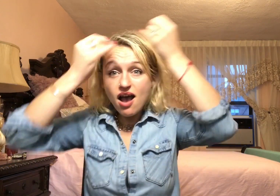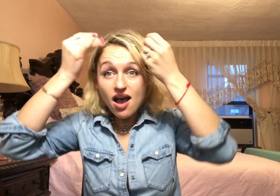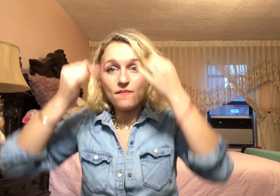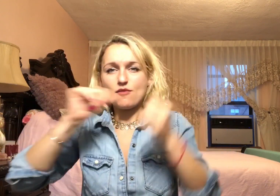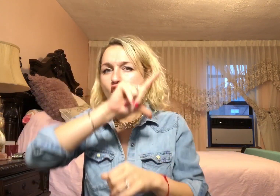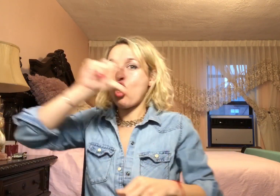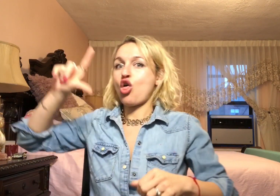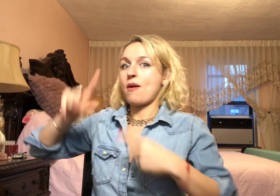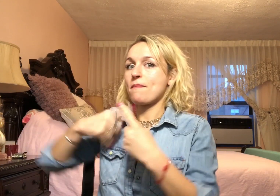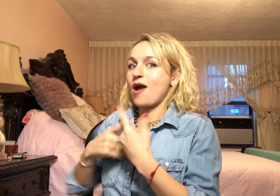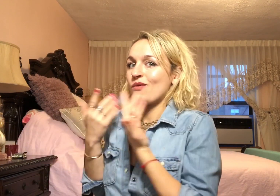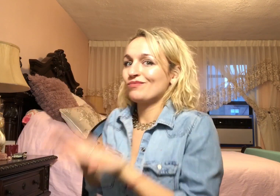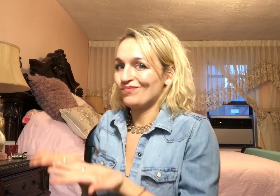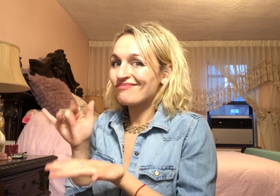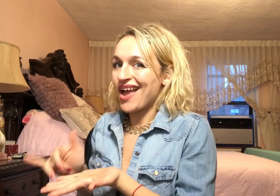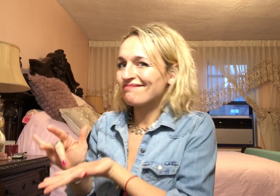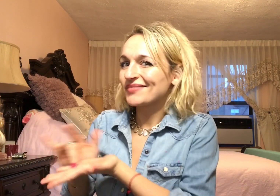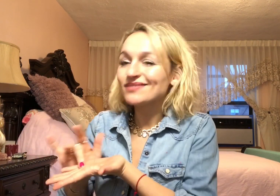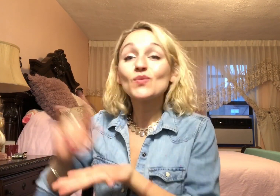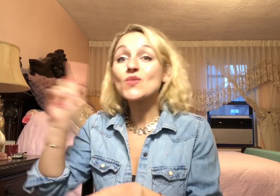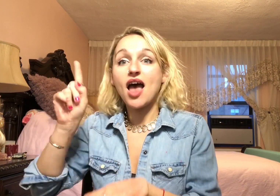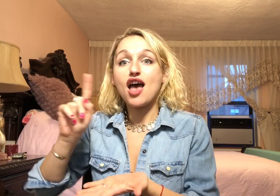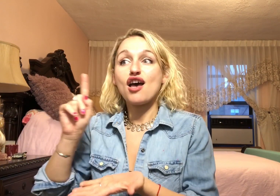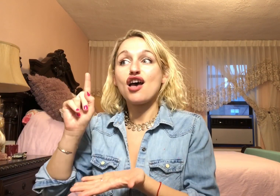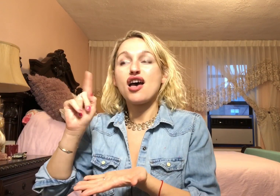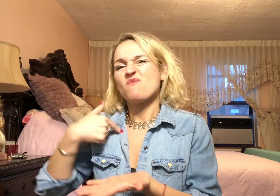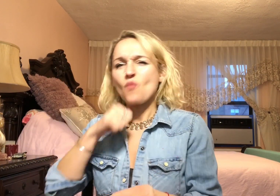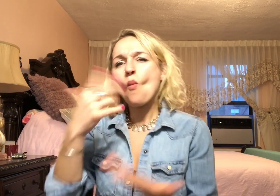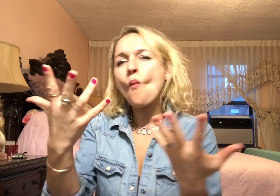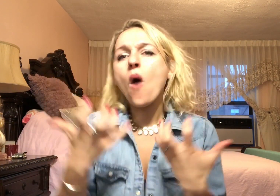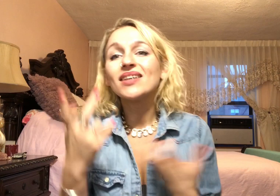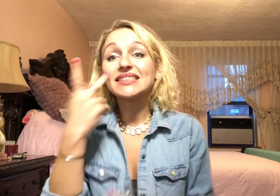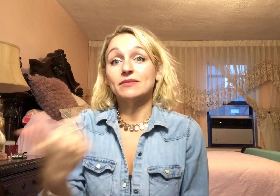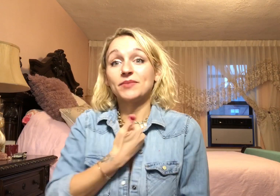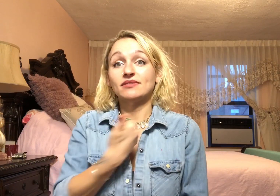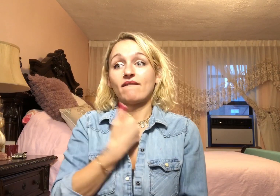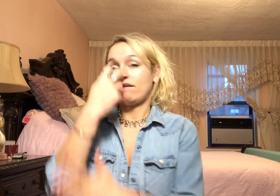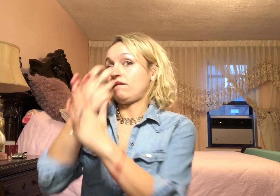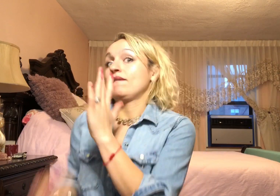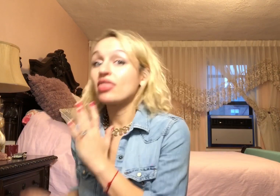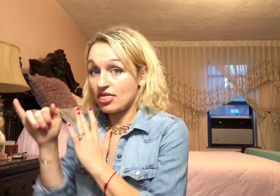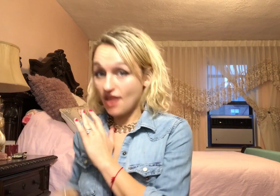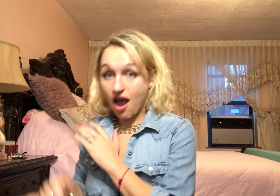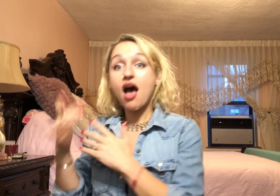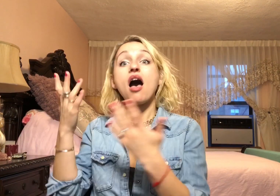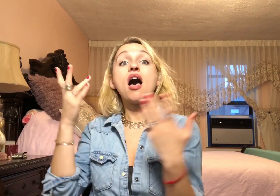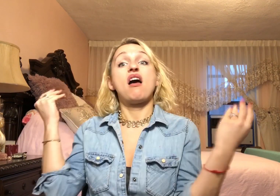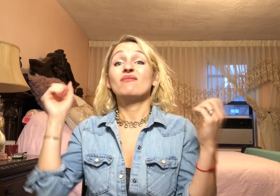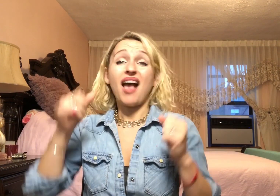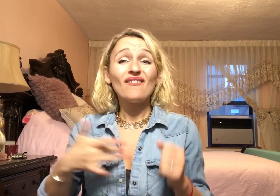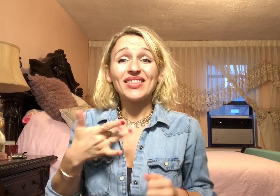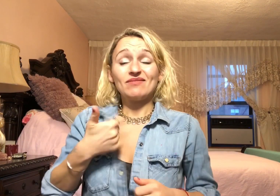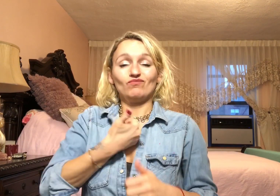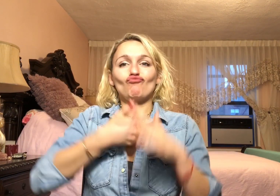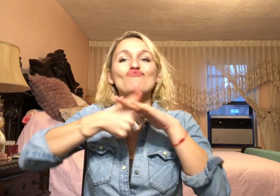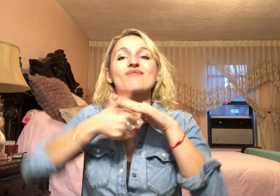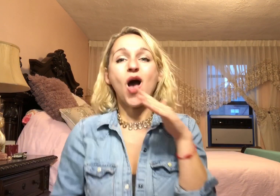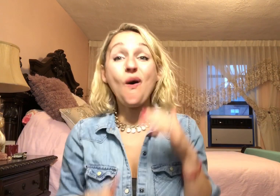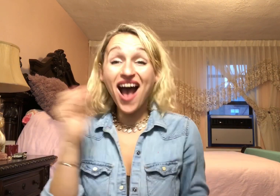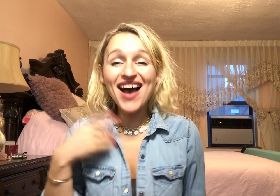mindsets? And my anxiety is controlling me as everything around me revolves on Adderall. I didn't want to see myself falling into that